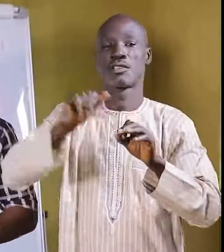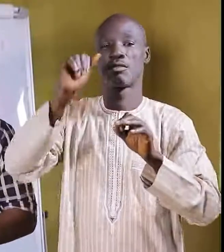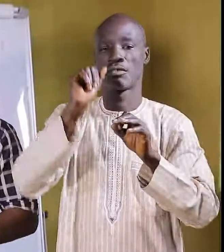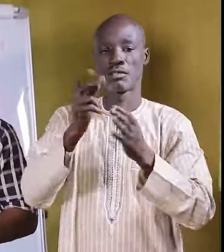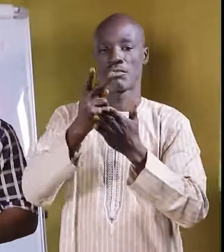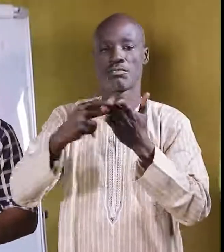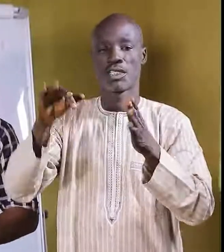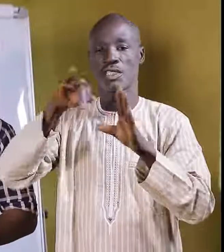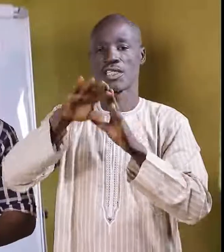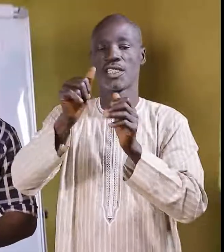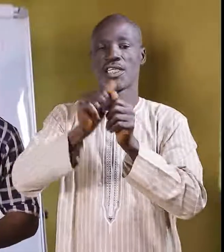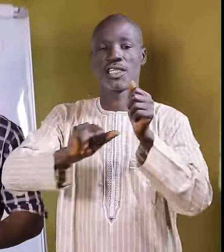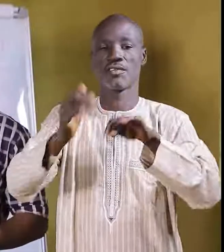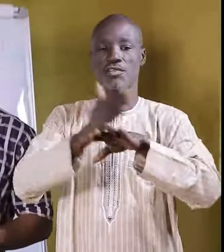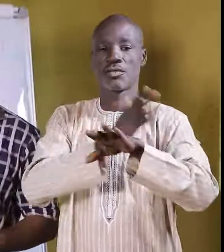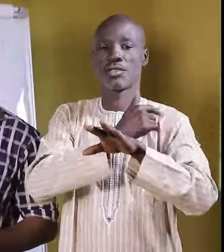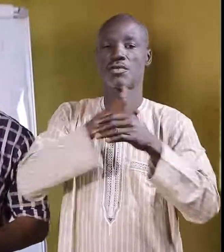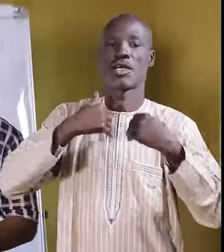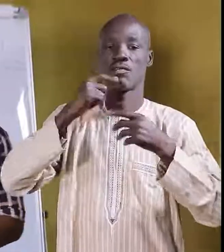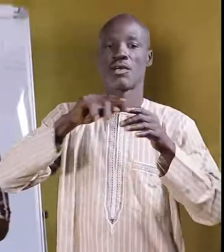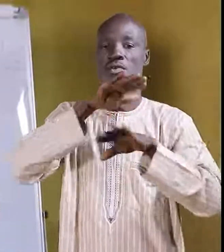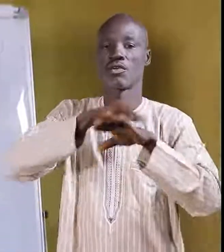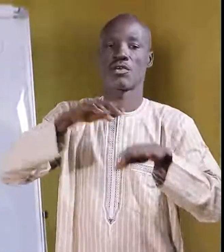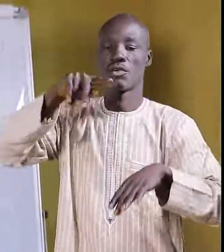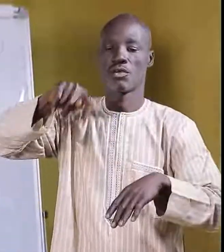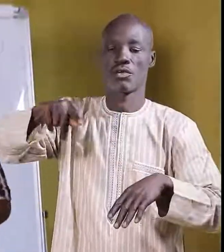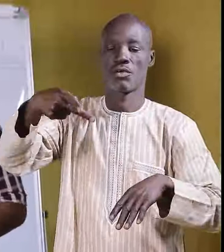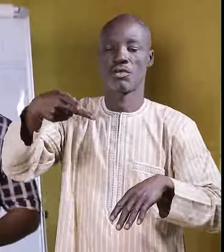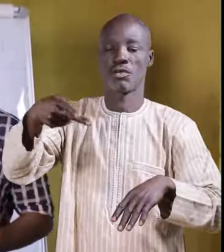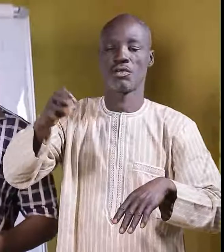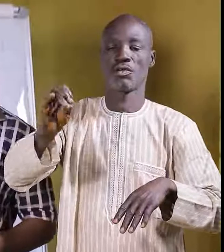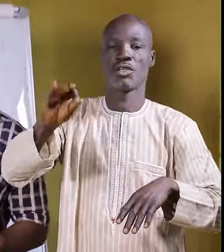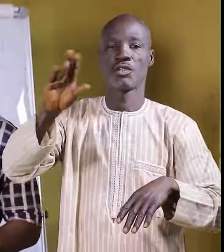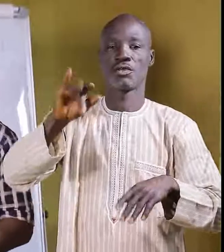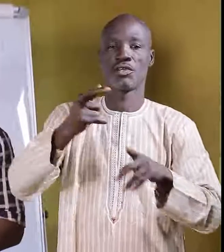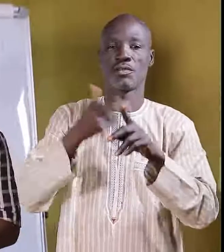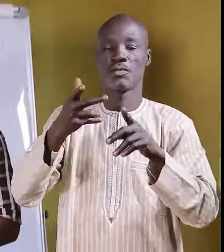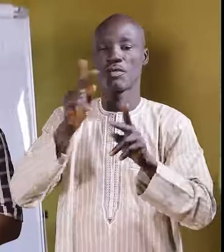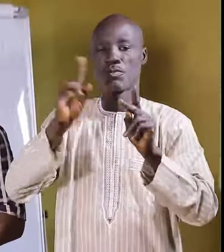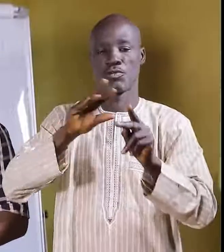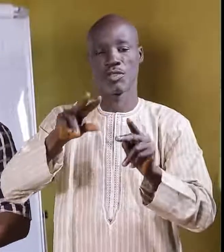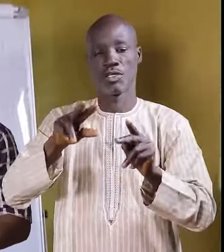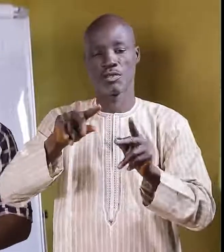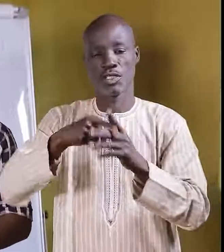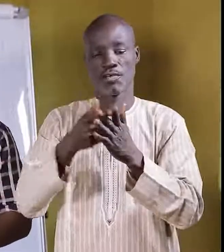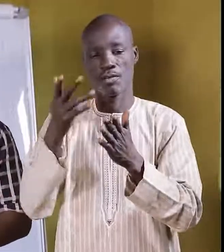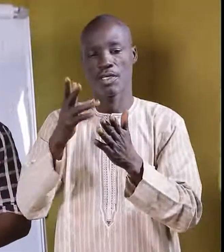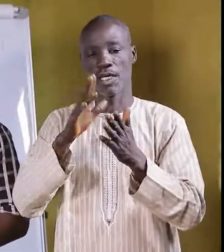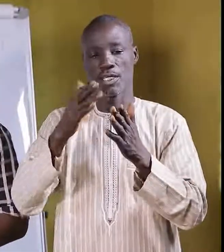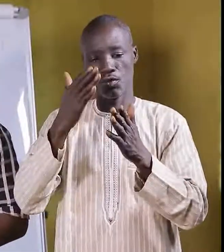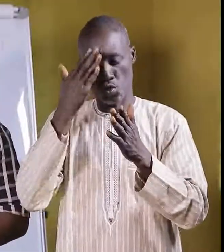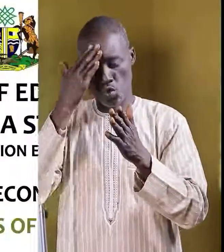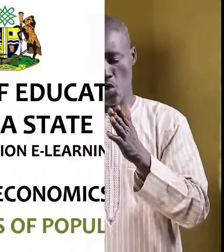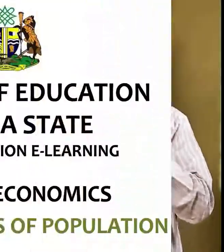segment, and from there, people can now take on from the works they've done to know how this is done or how this come